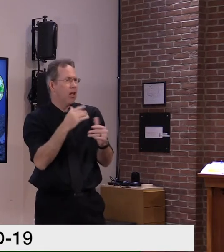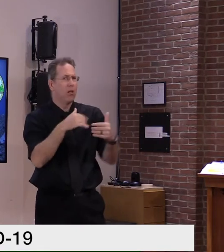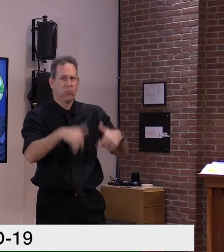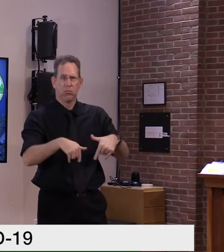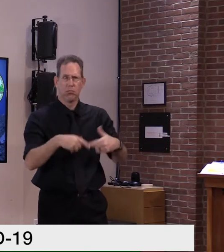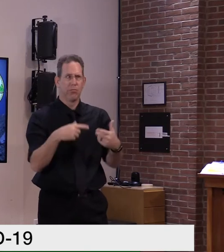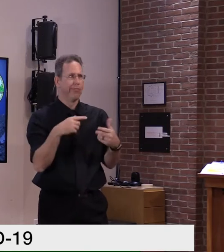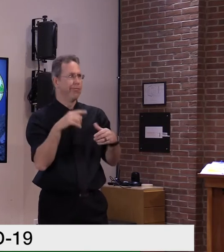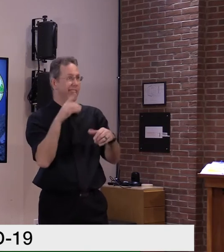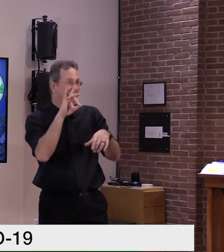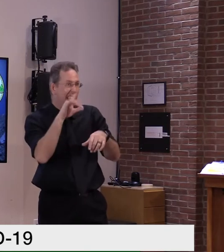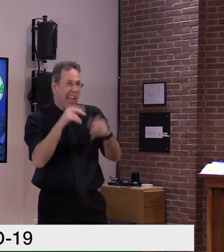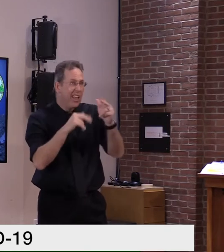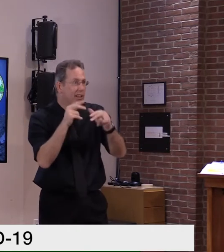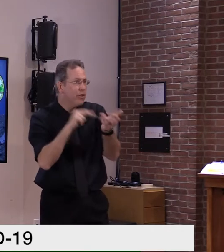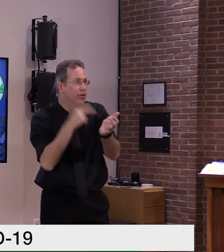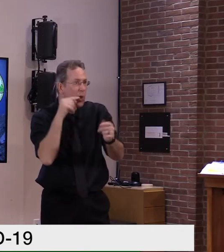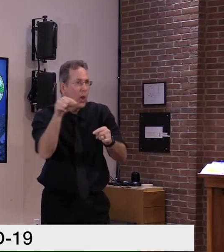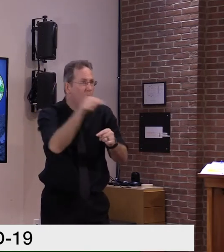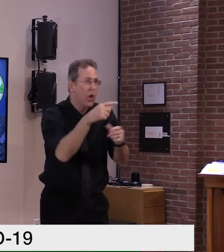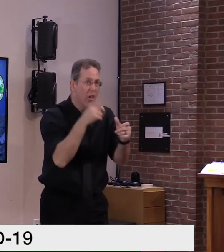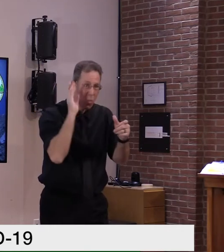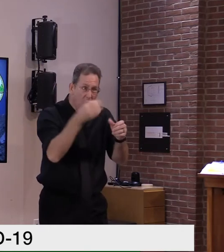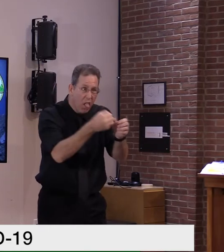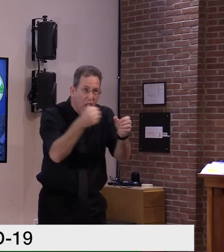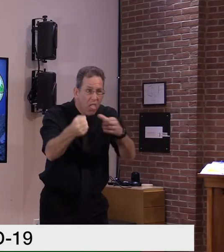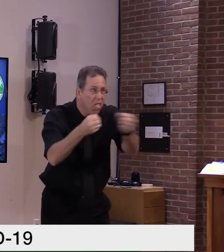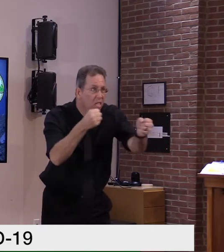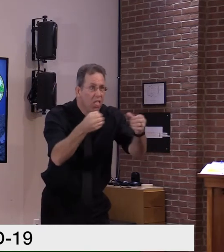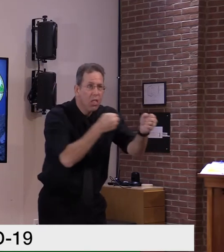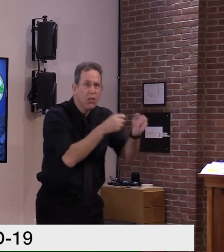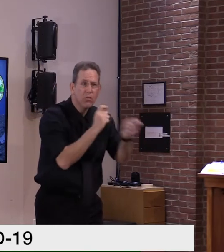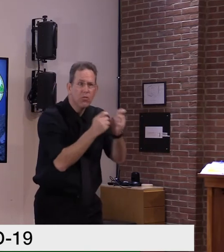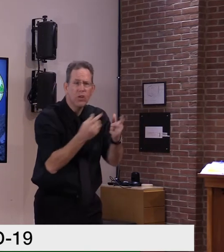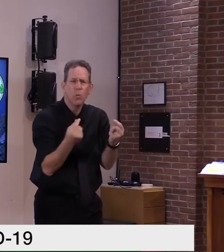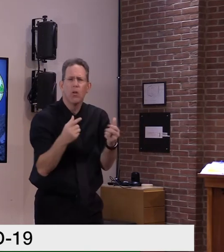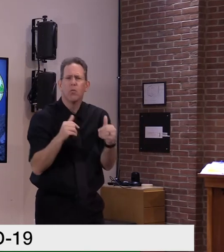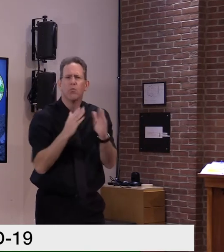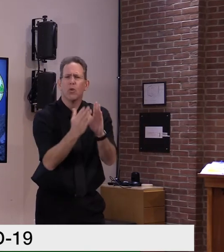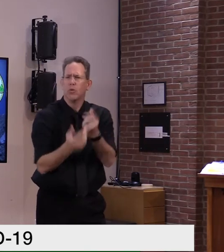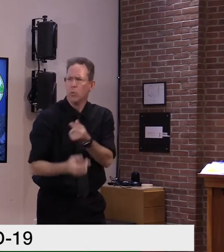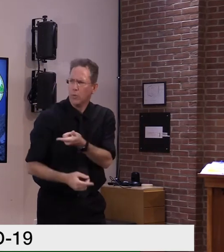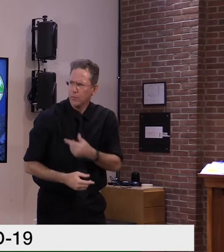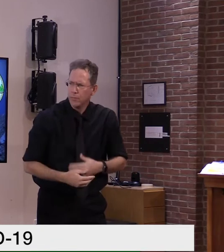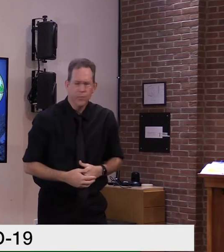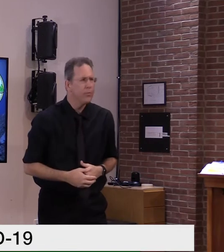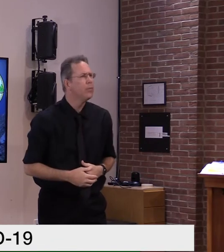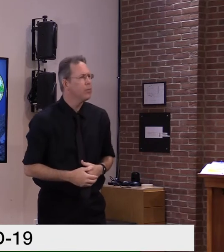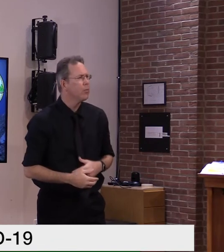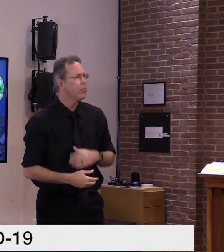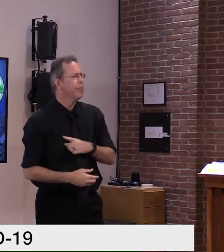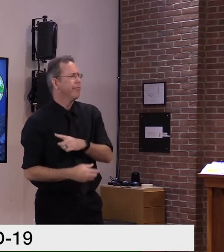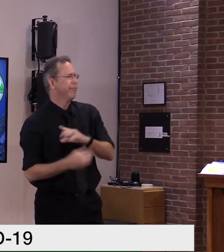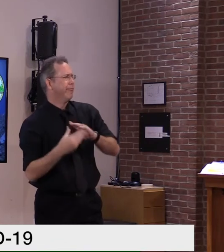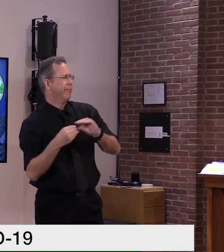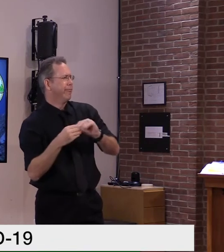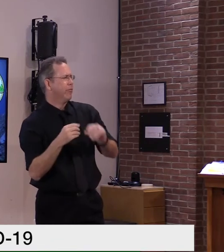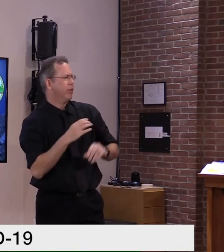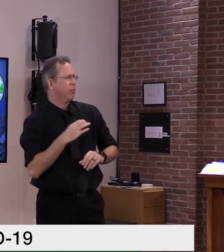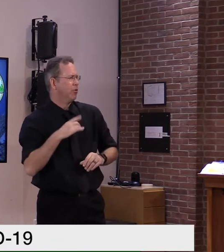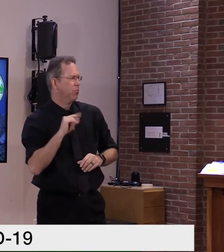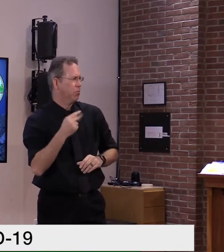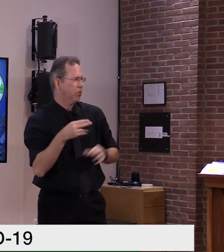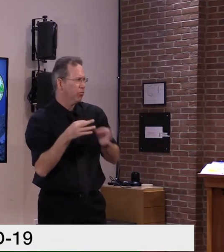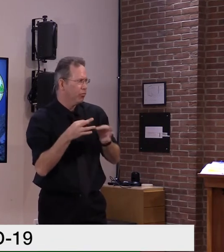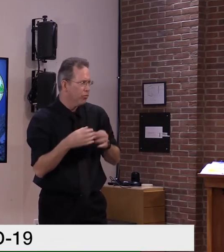a different facility. I think it was a hotel at the time, and it really didn't work because we found out that sooner or later they became